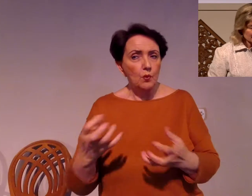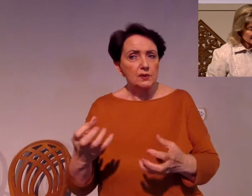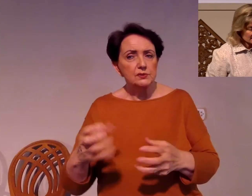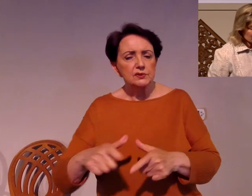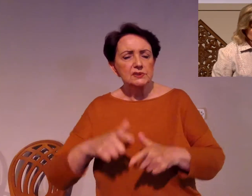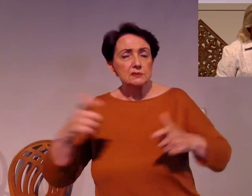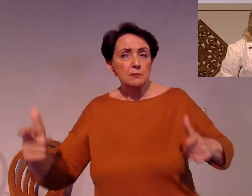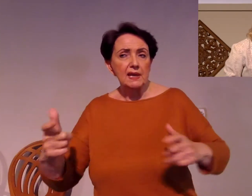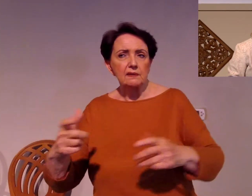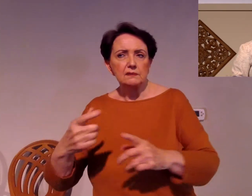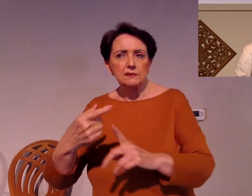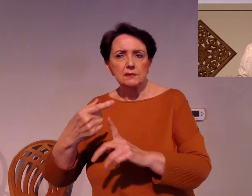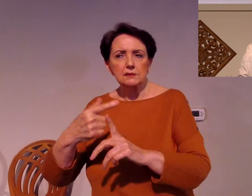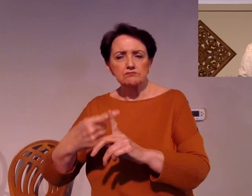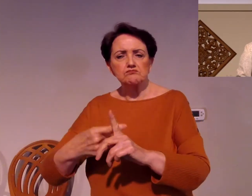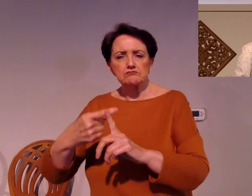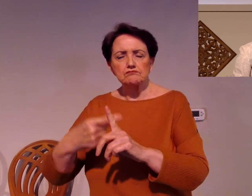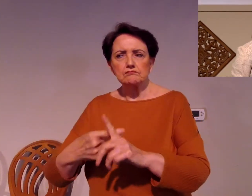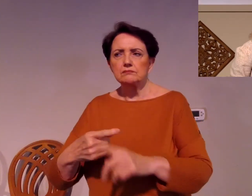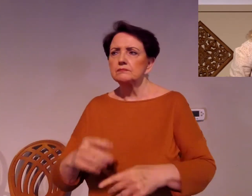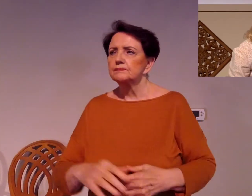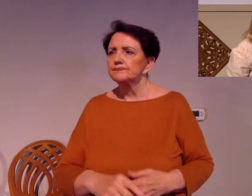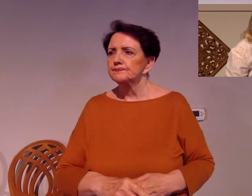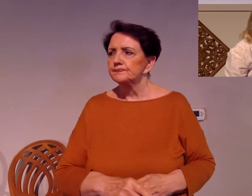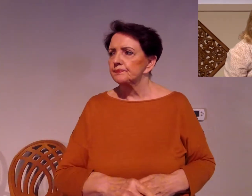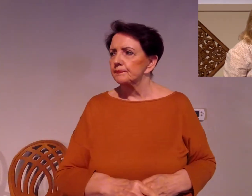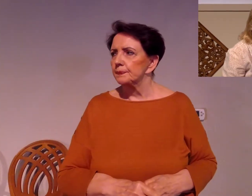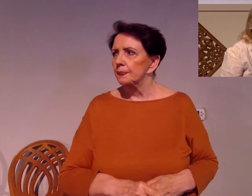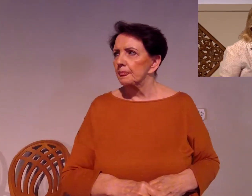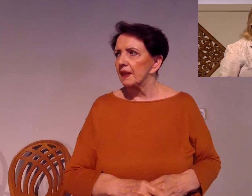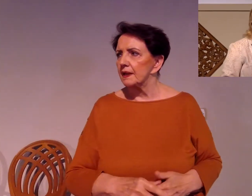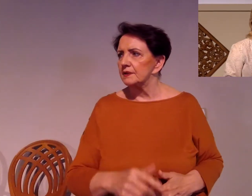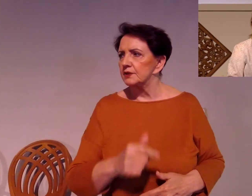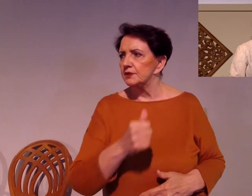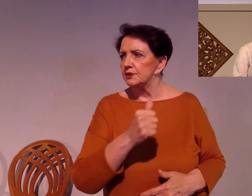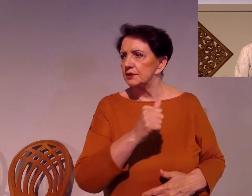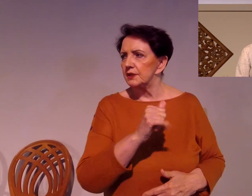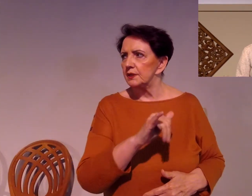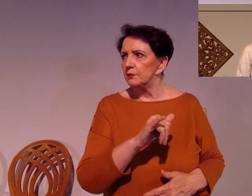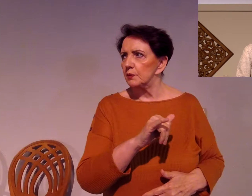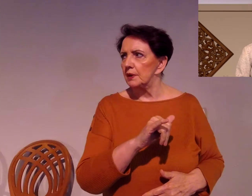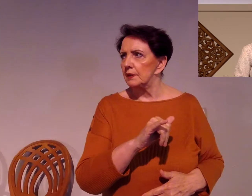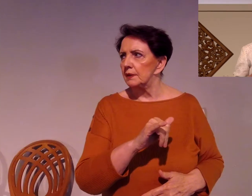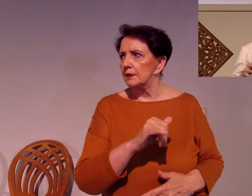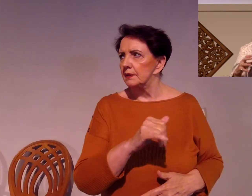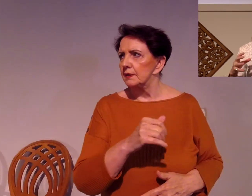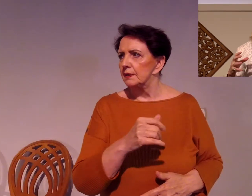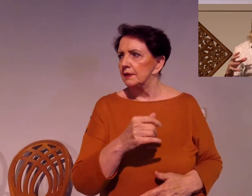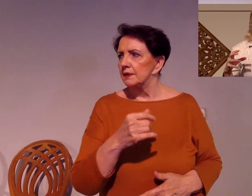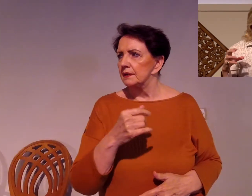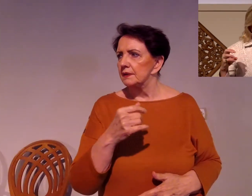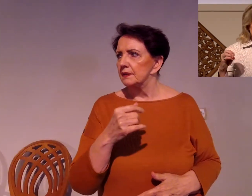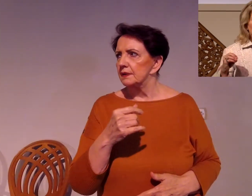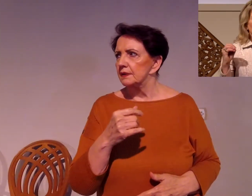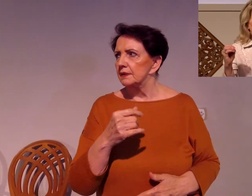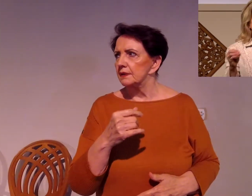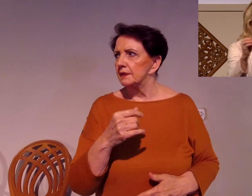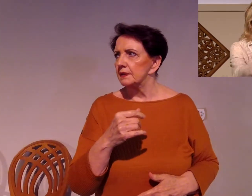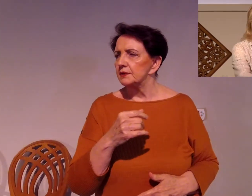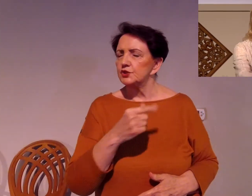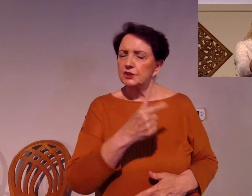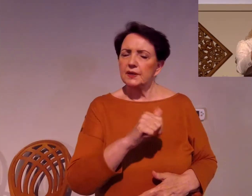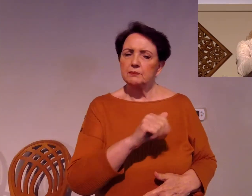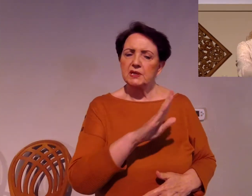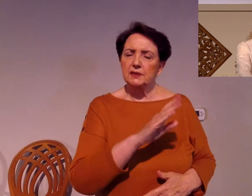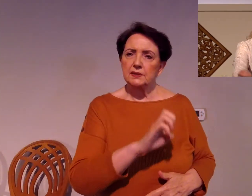expand these settings. And Gay Hendricks shares with us in this brilliant book, The Big Leap, he says that we